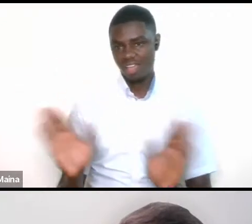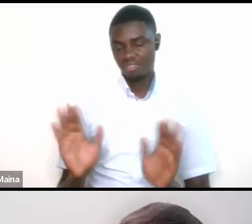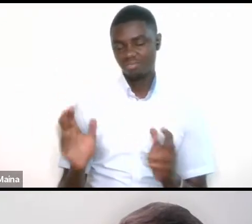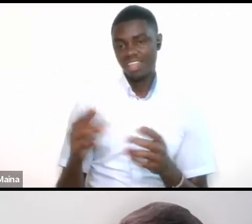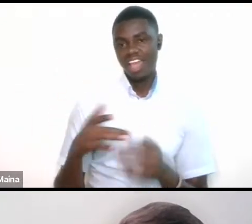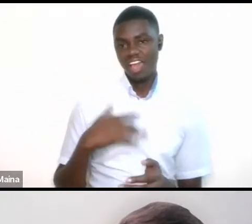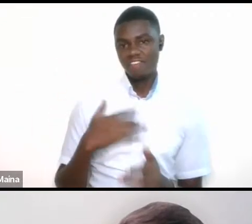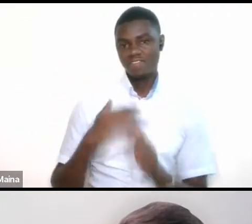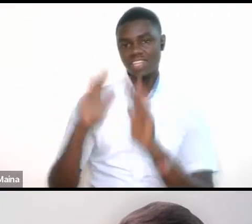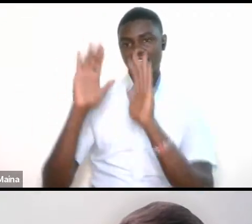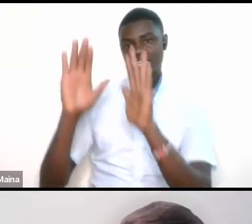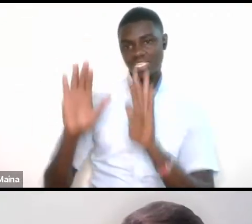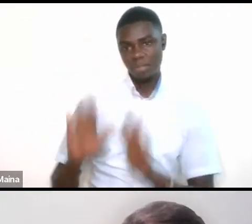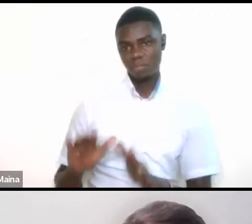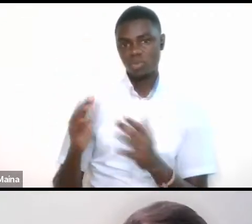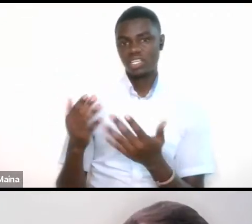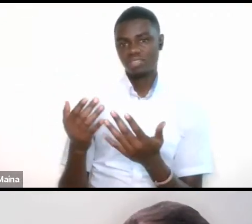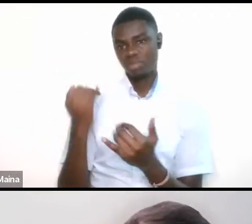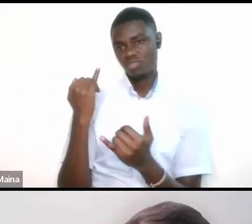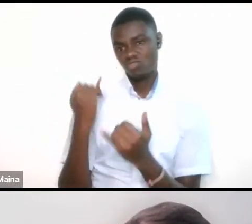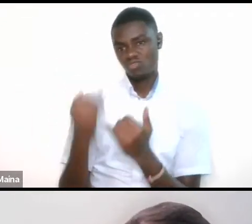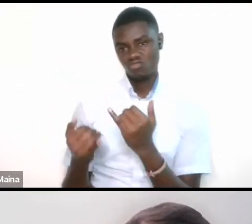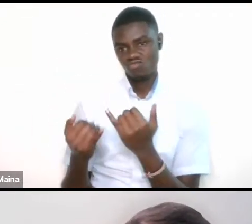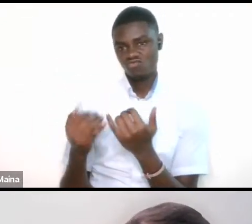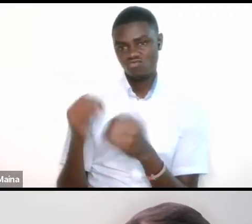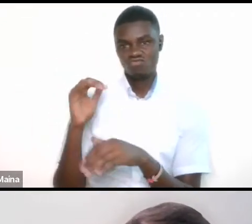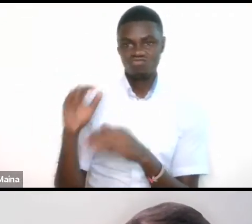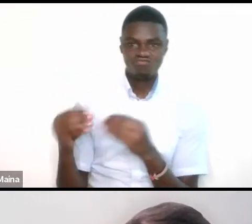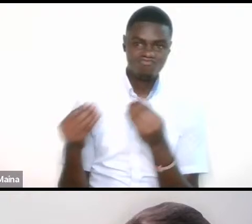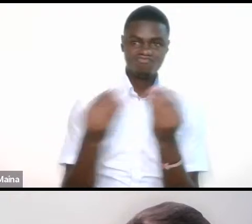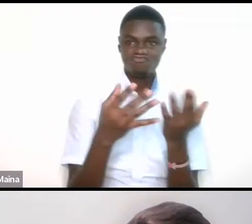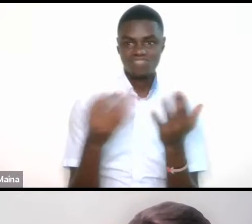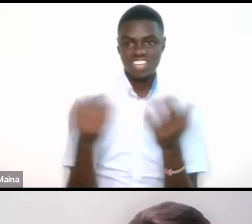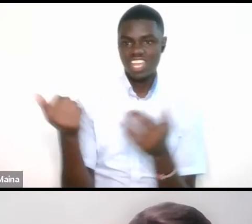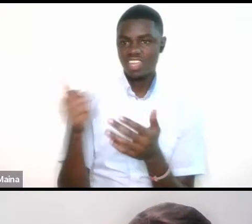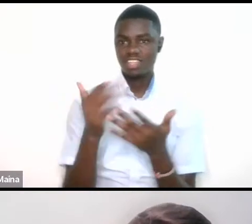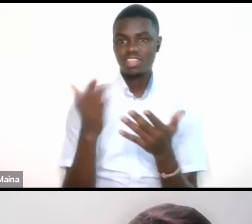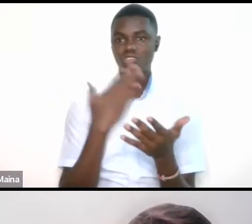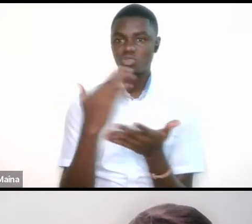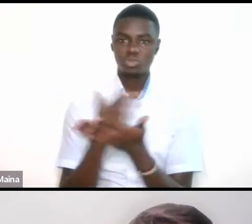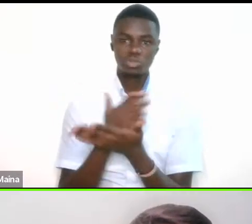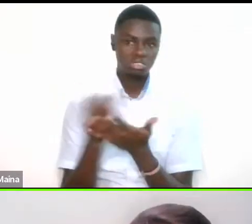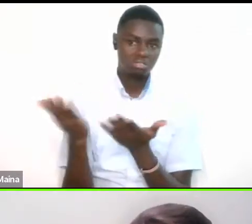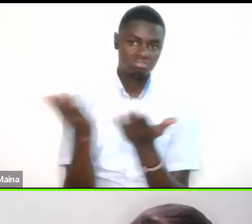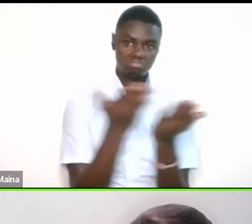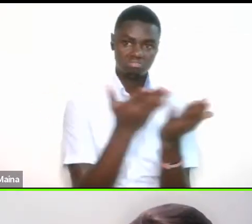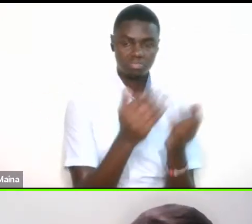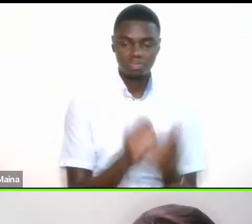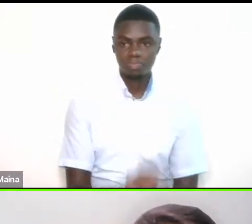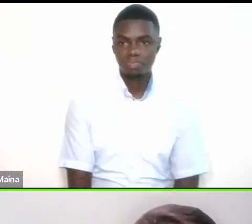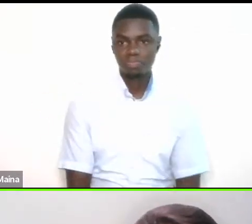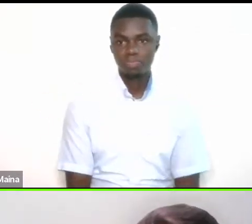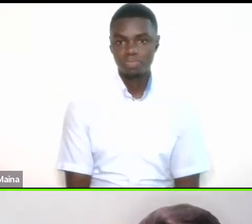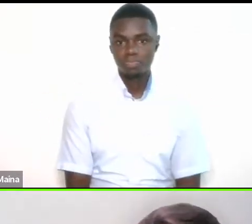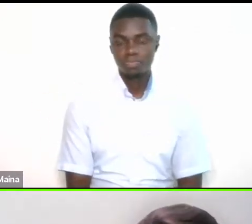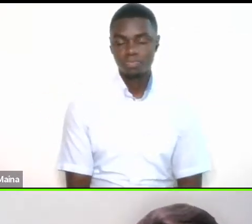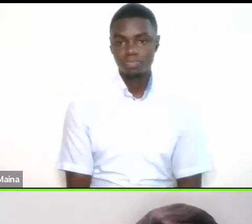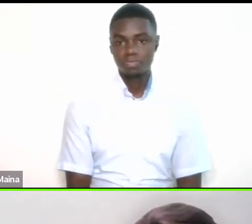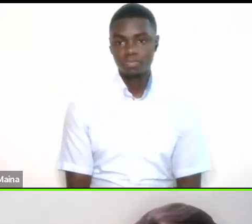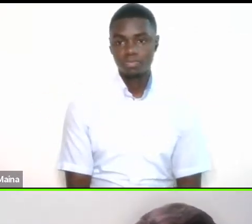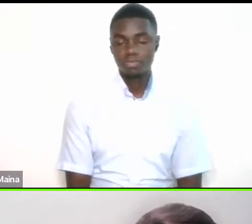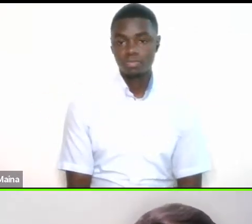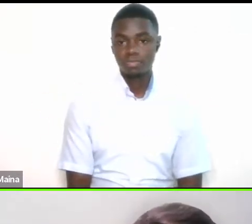you get a few last moments if there's anything else you want to share. Dr. Sigamone, you are